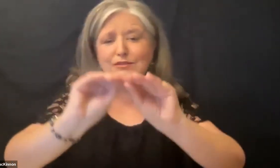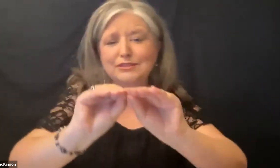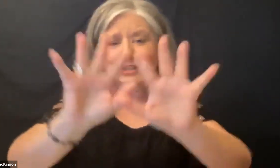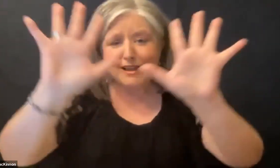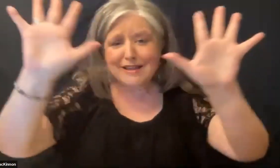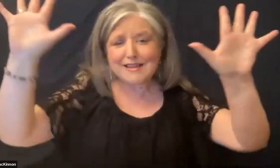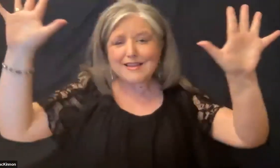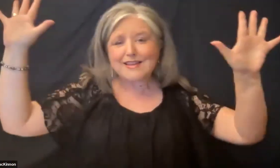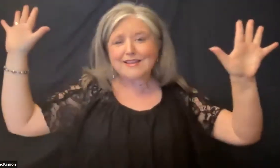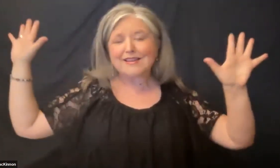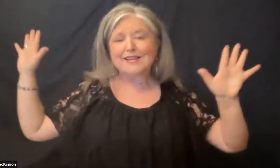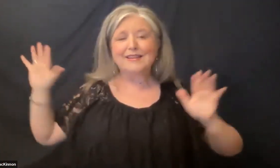I'm waiting for the light to shine.